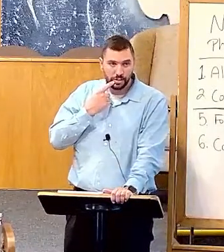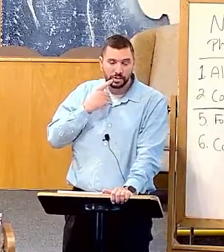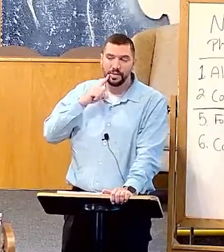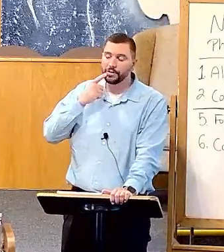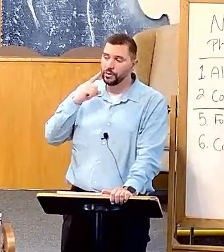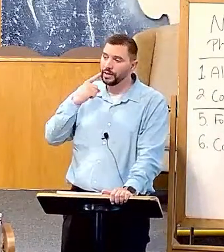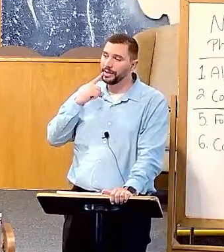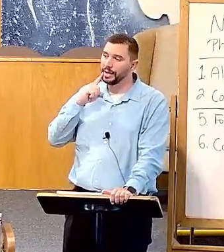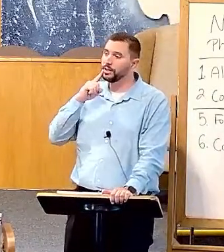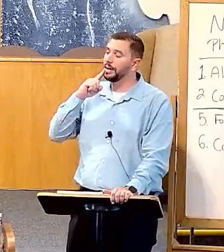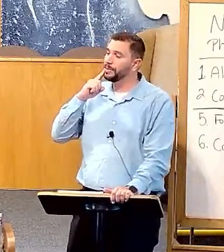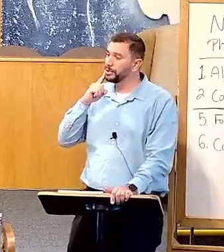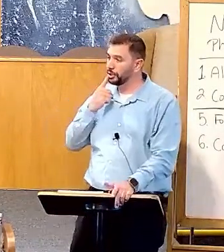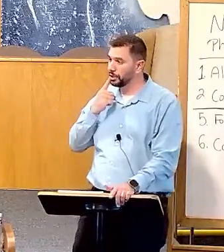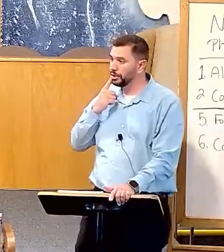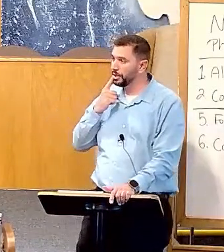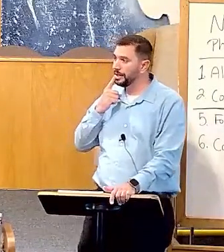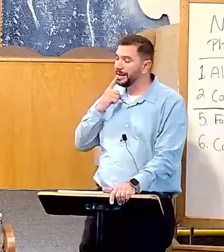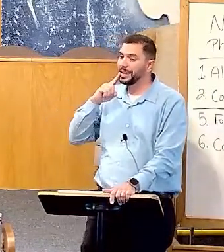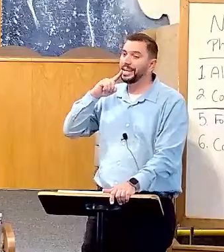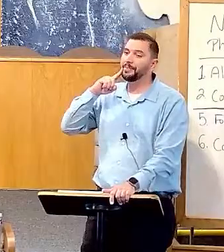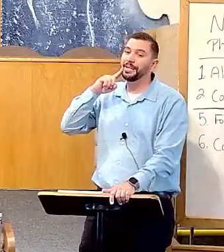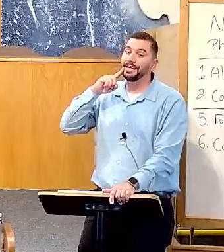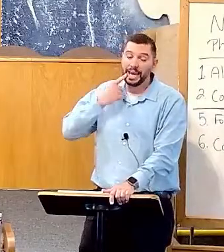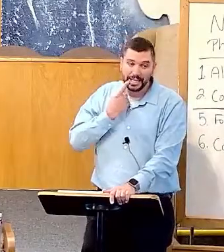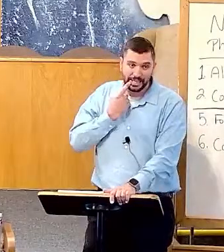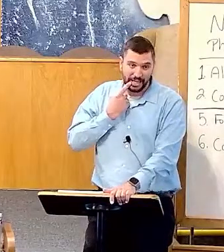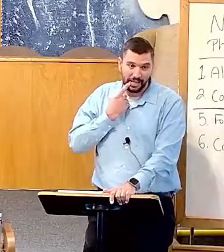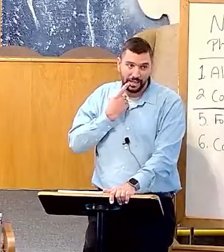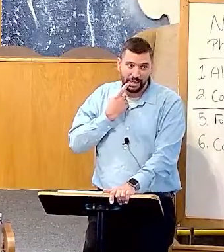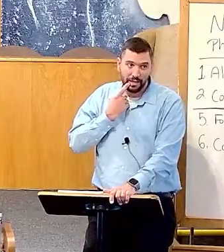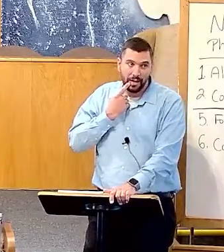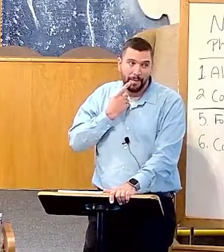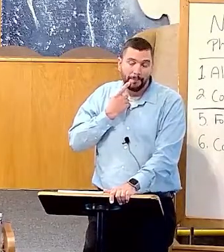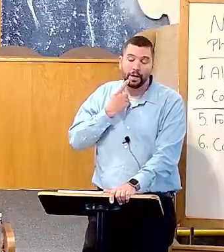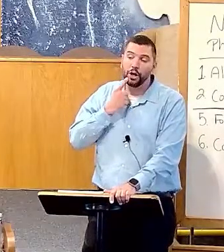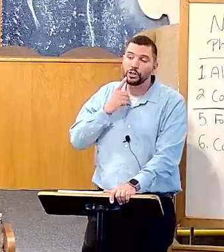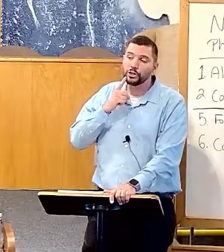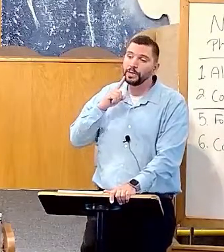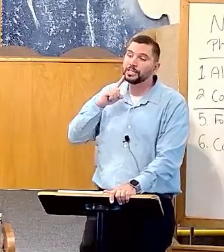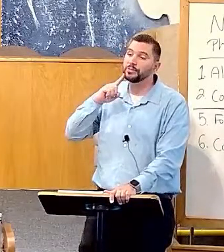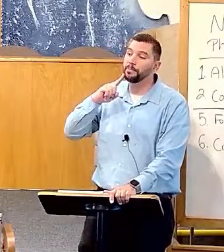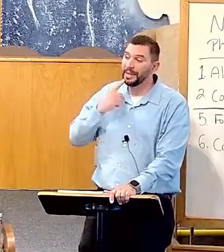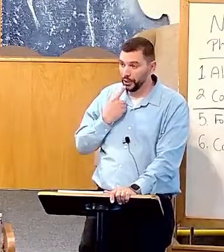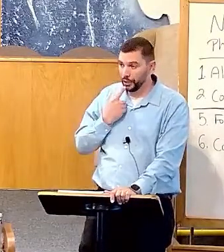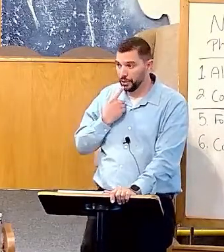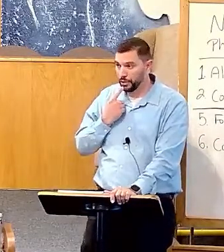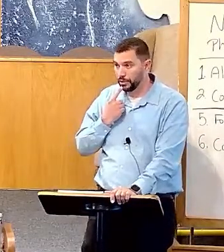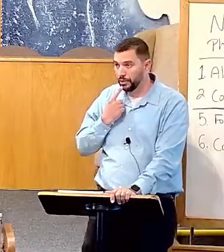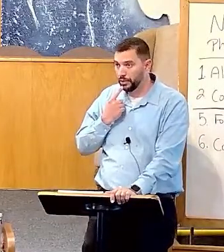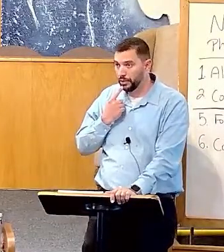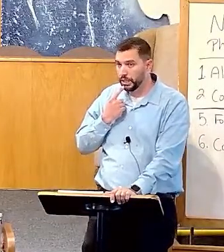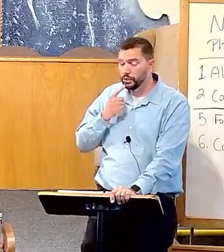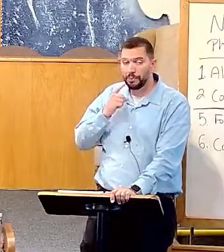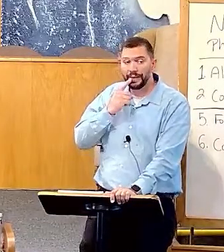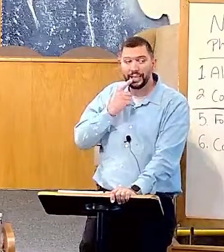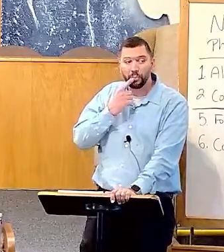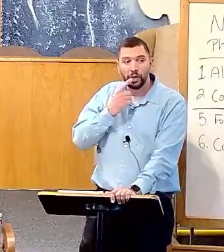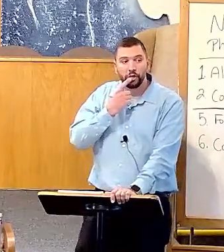you go like that, can mean sugar. It can mean candy. But it also means bitter. So depending on what you say